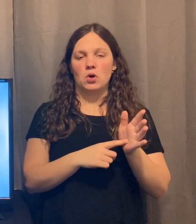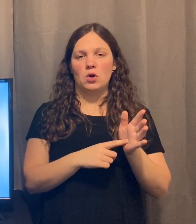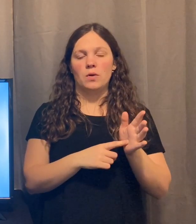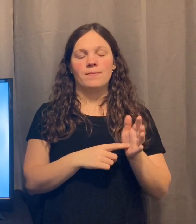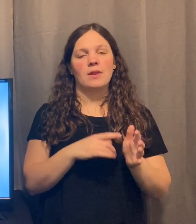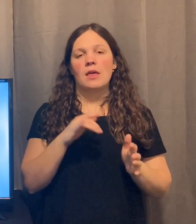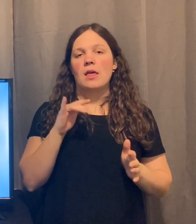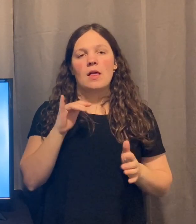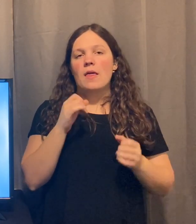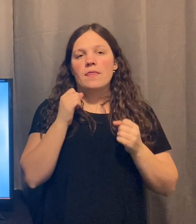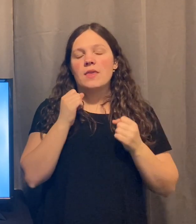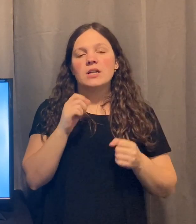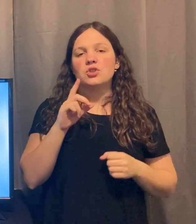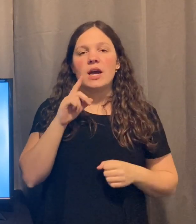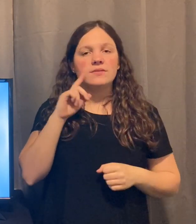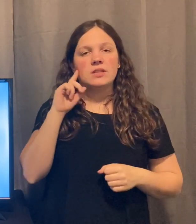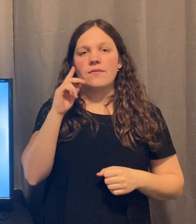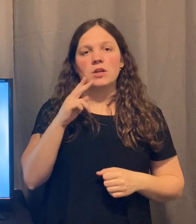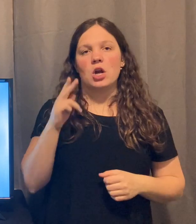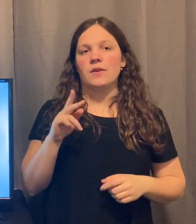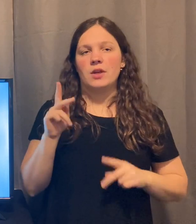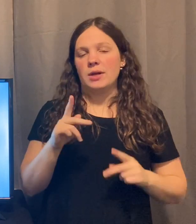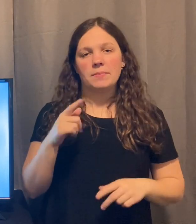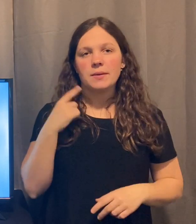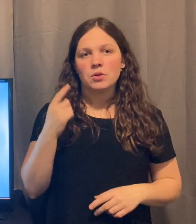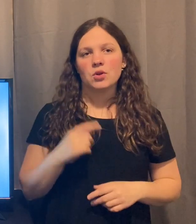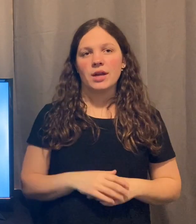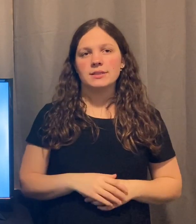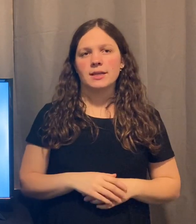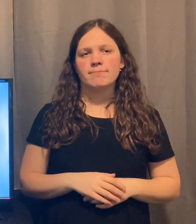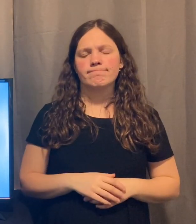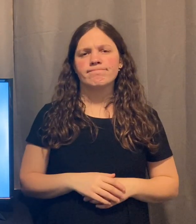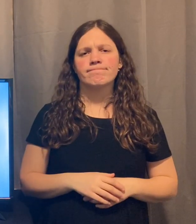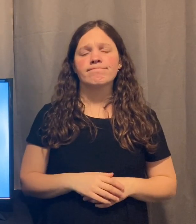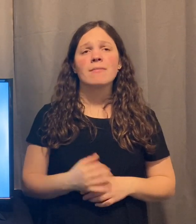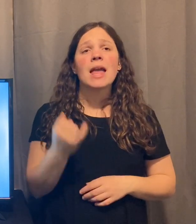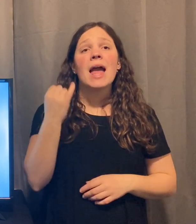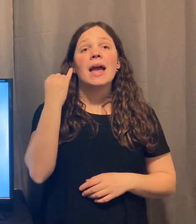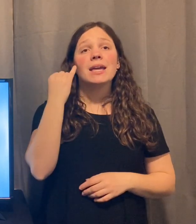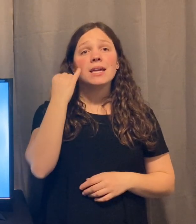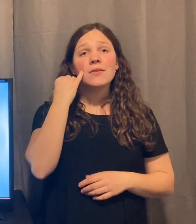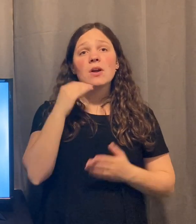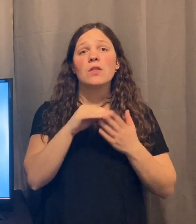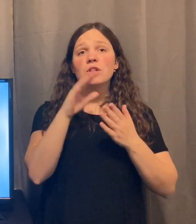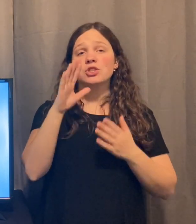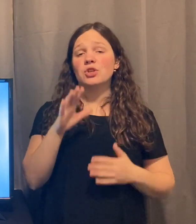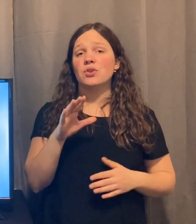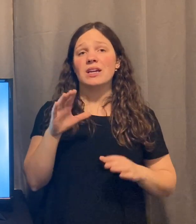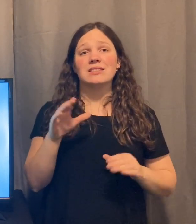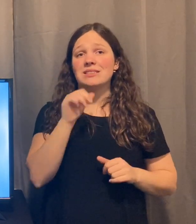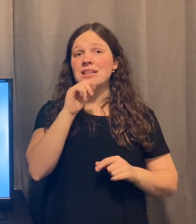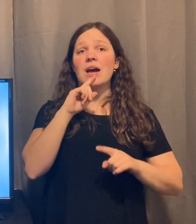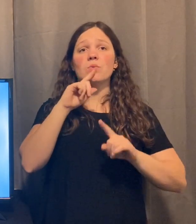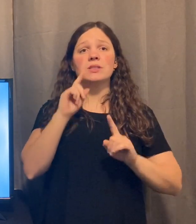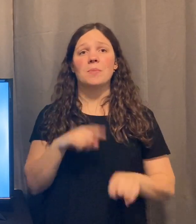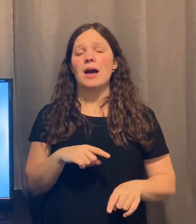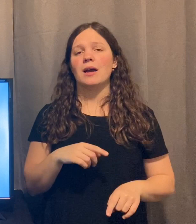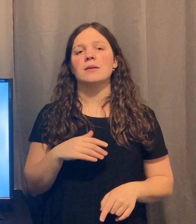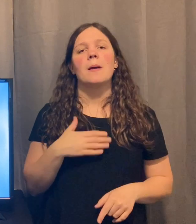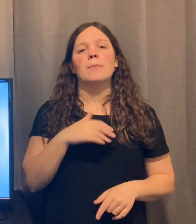example, that drives deaf and hard of hearing people crazy. If the student does not respond,